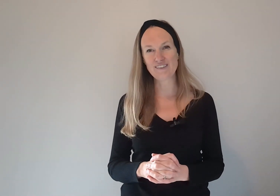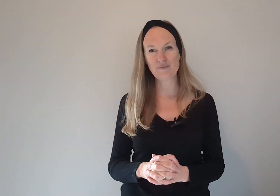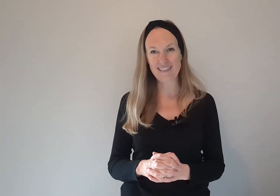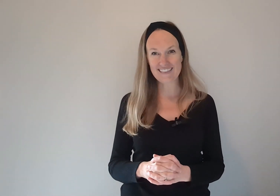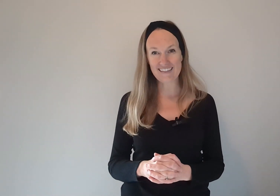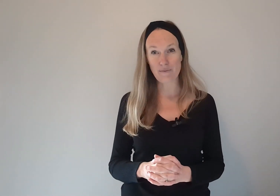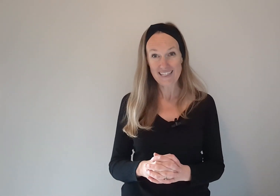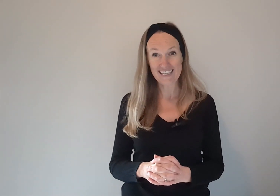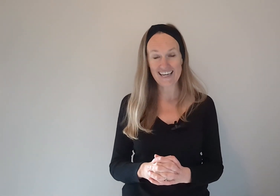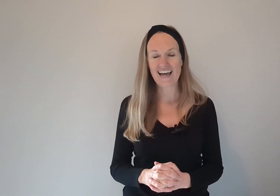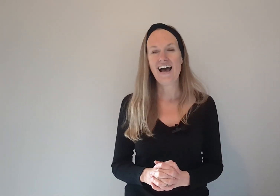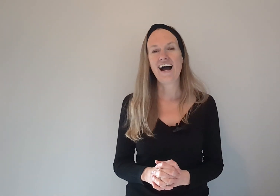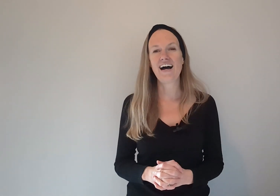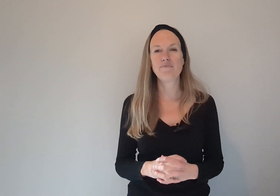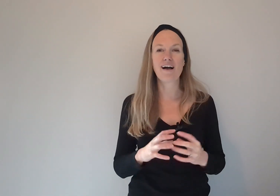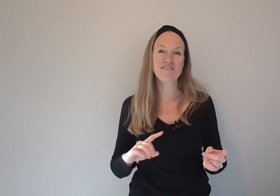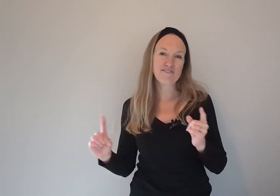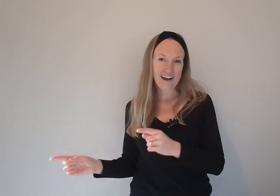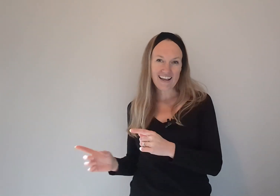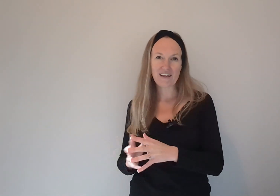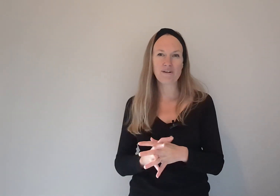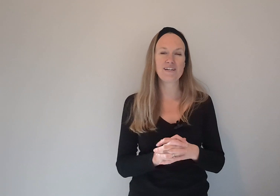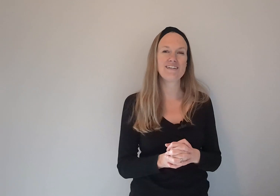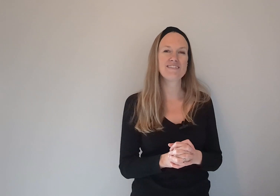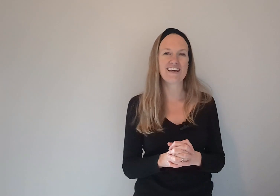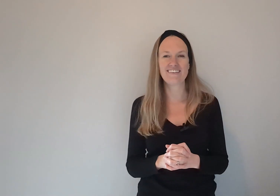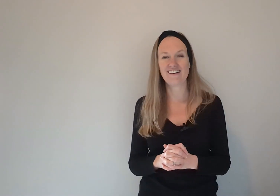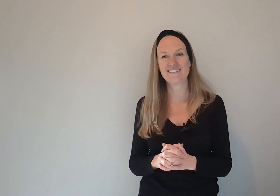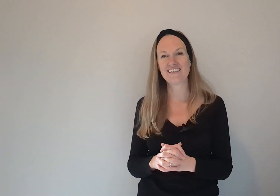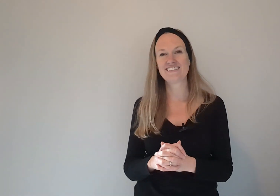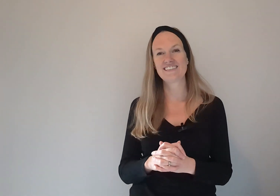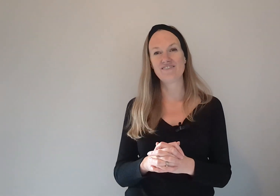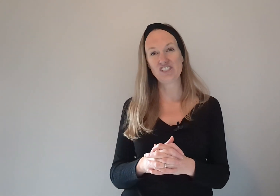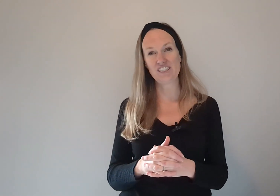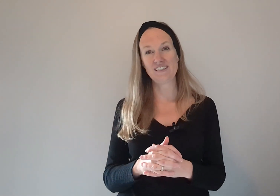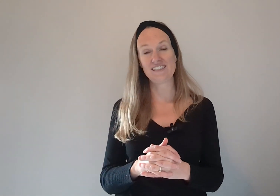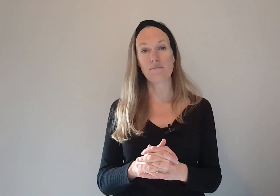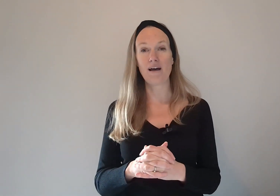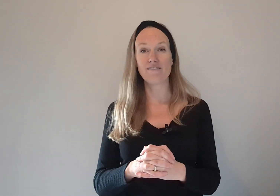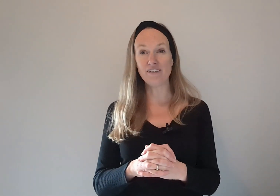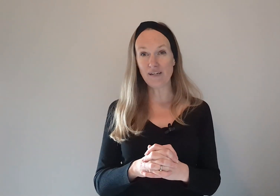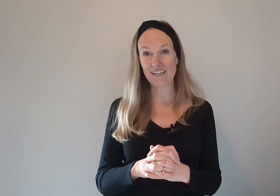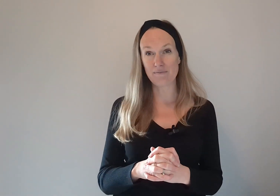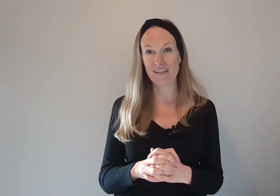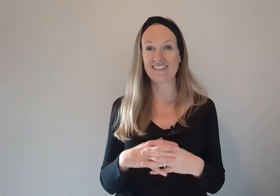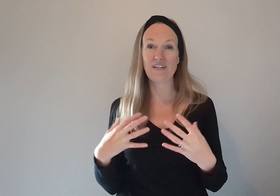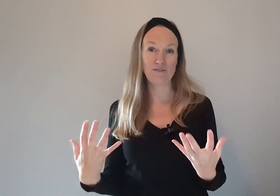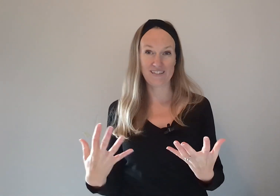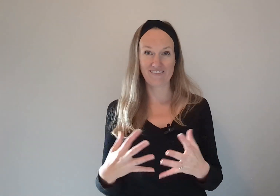Charles Wesley, but on Friday, we're going to sign along with a version sung by Phil Wickham, his acoustic